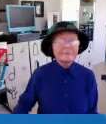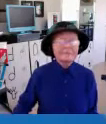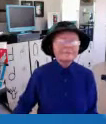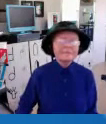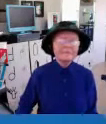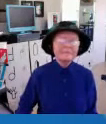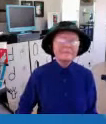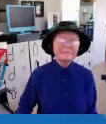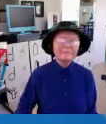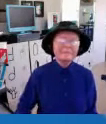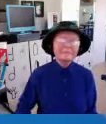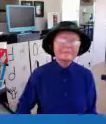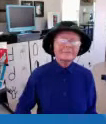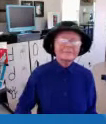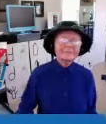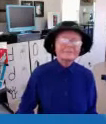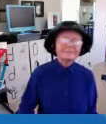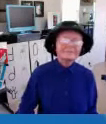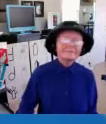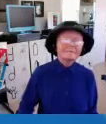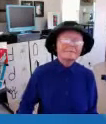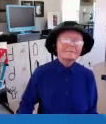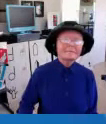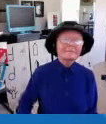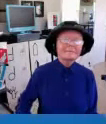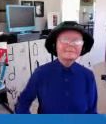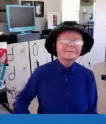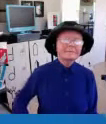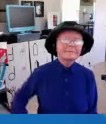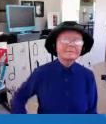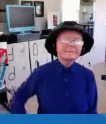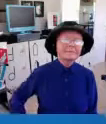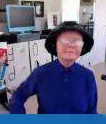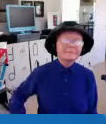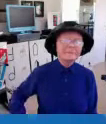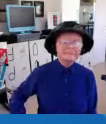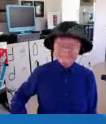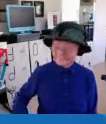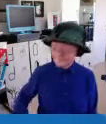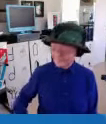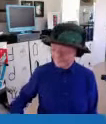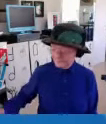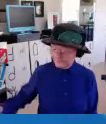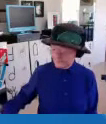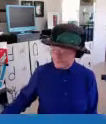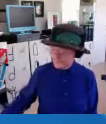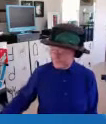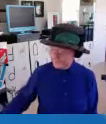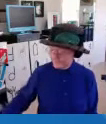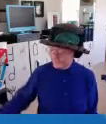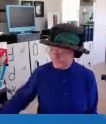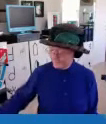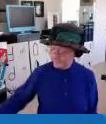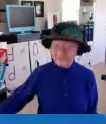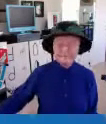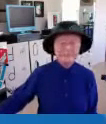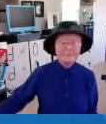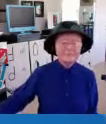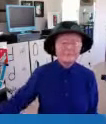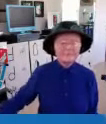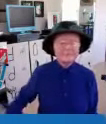that this can be taken offline. For example, in China, YouTube is blocked. In Haiti,